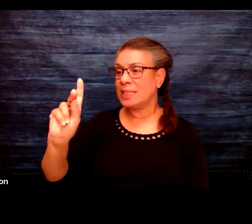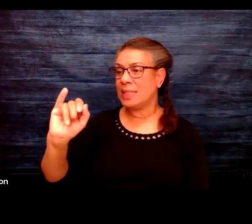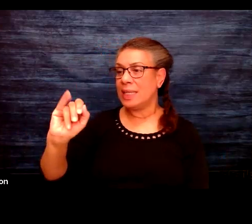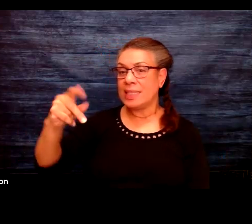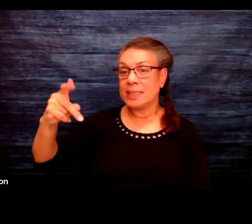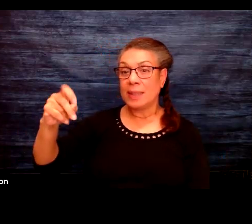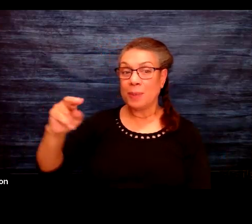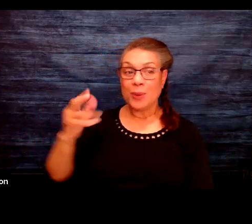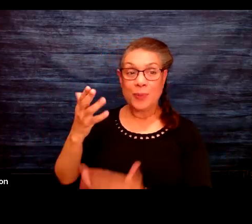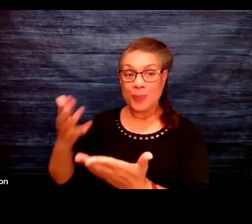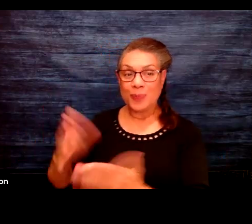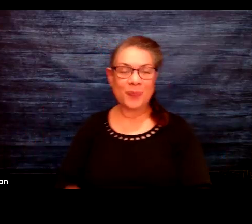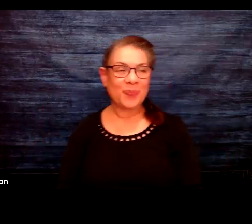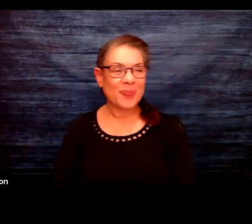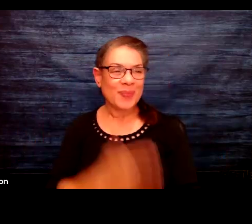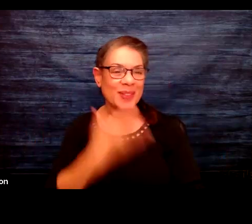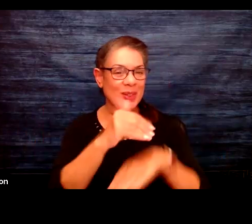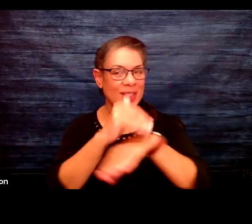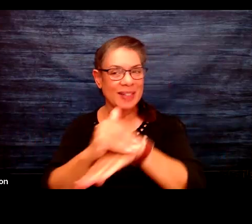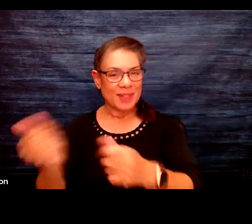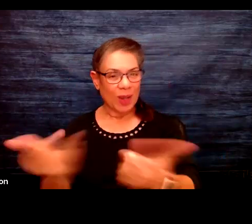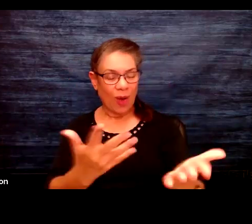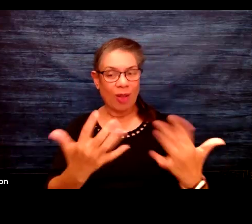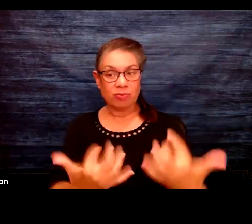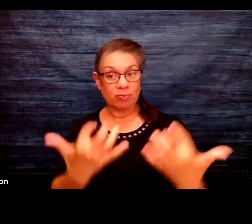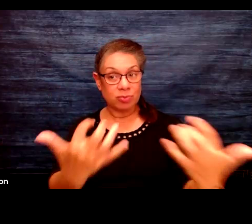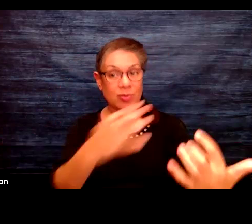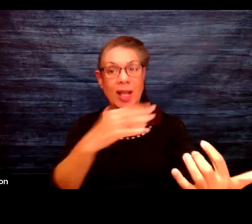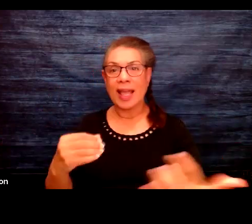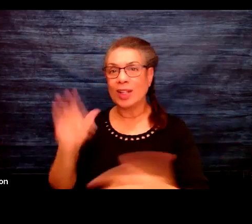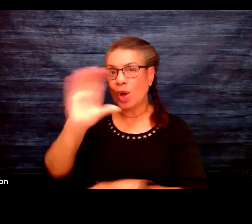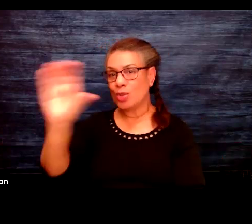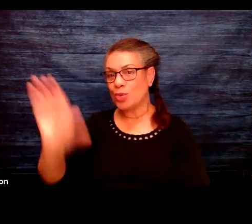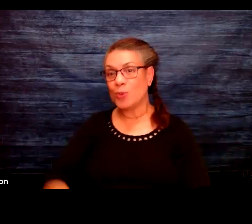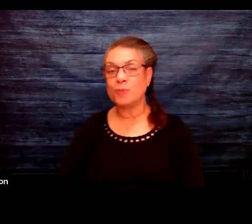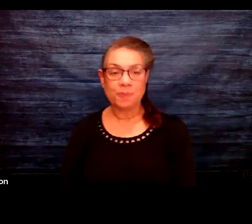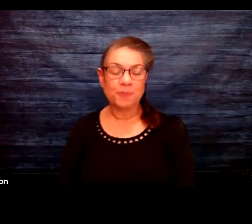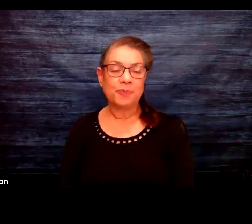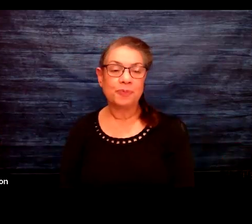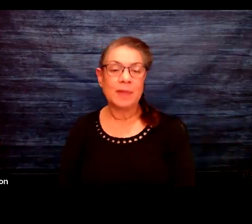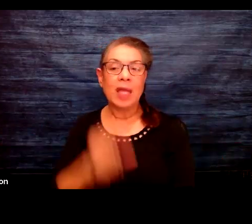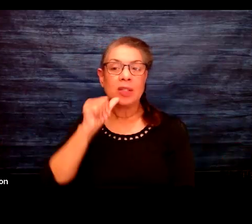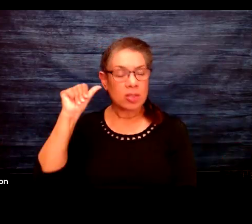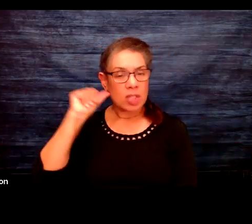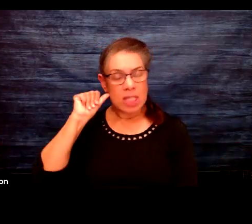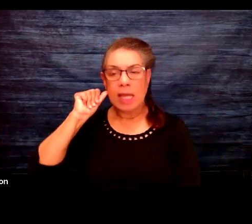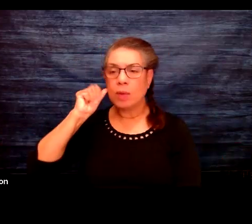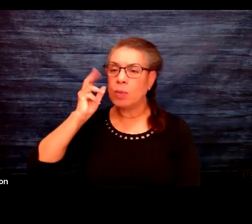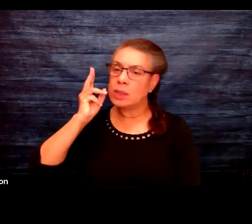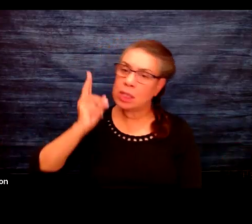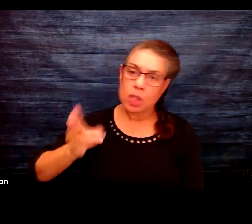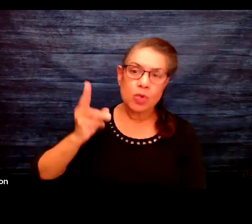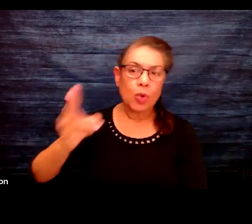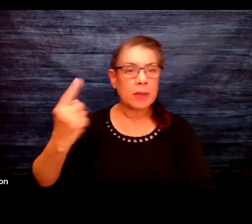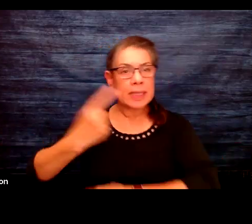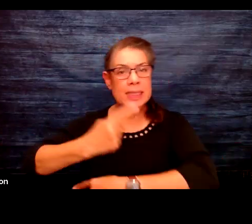Robinson, and good evening to everyone in the audience, both in person and virtual. Yesterday was a historic day in our nation as